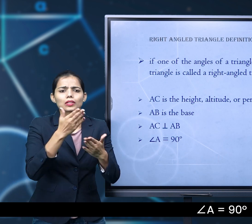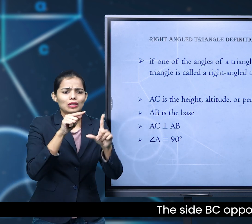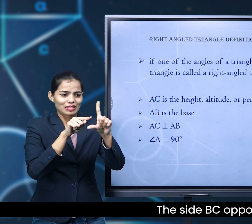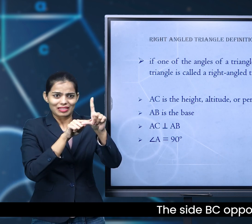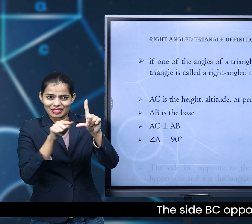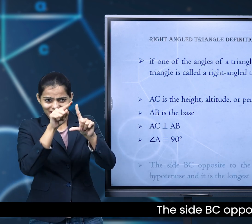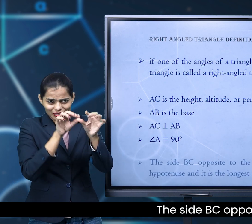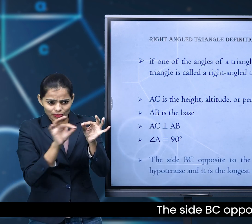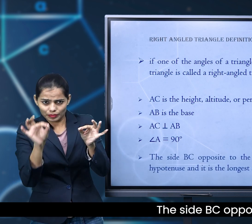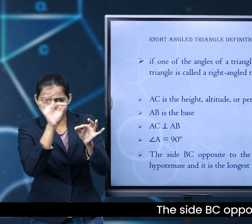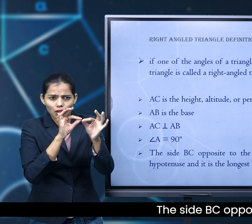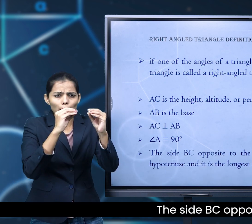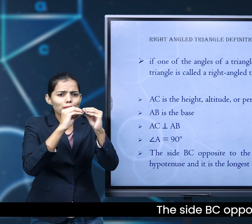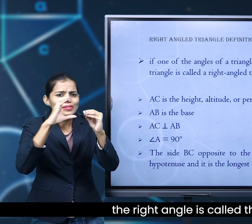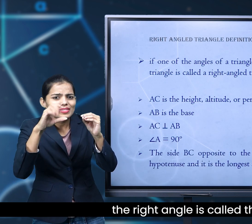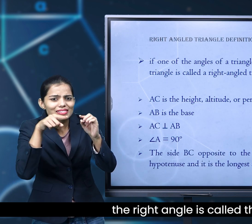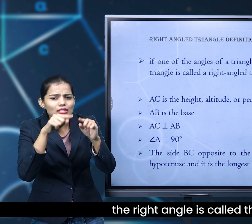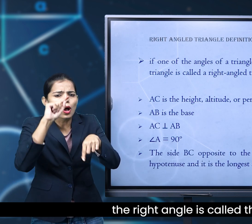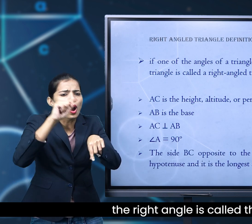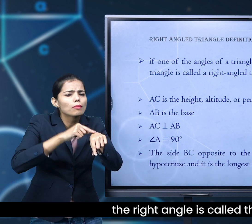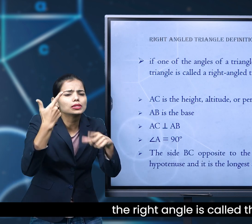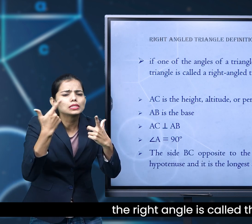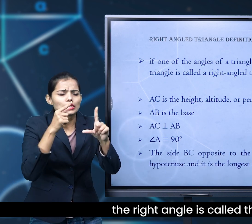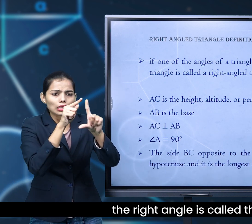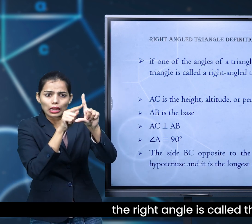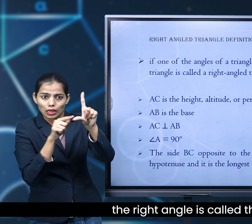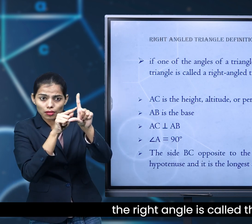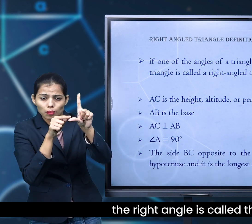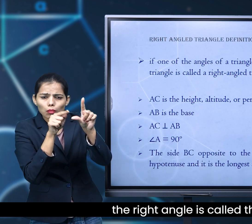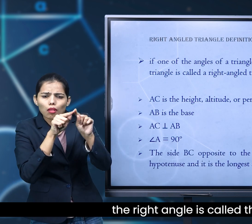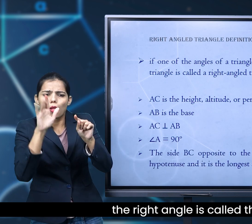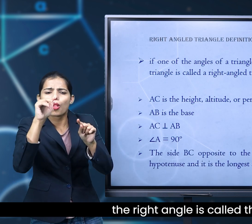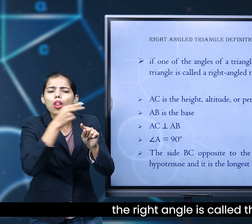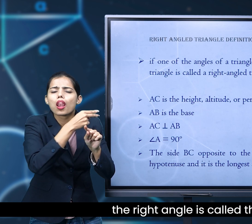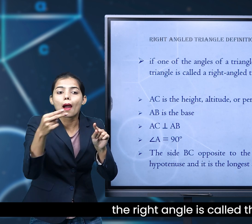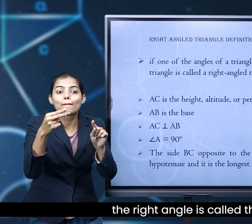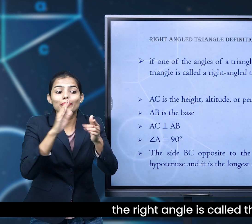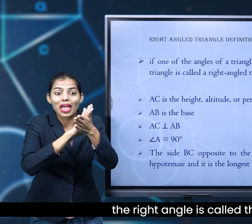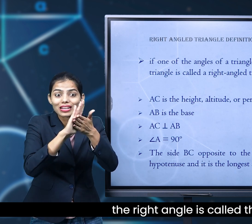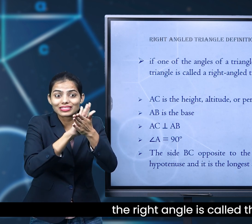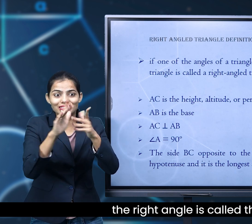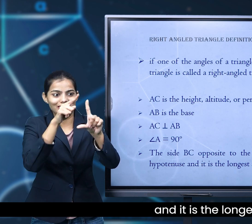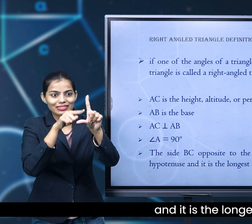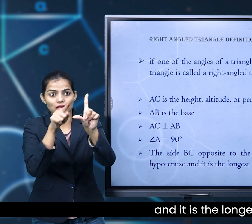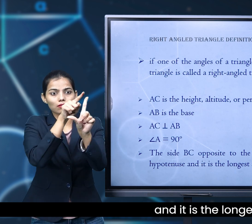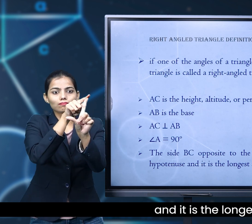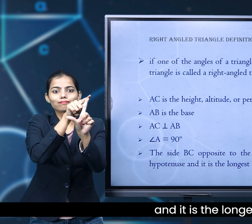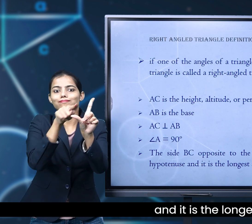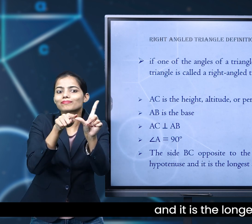The side BC opposite to the right angle is called the hypotenuse, and it is the